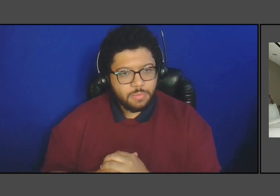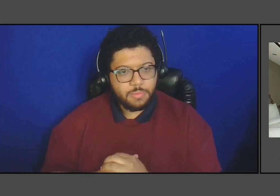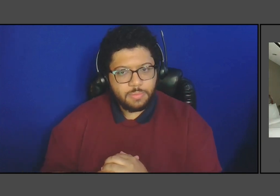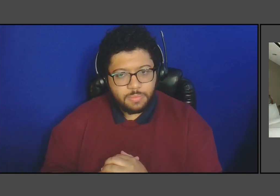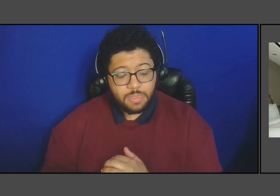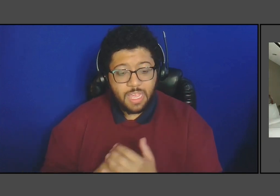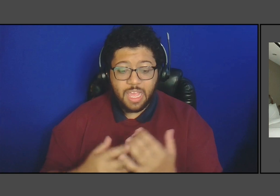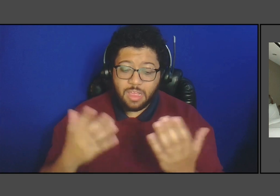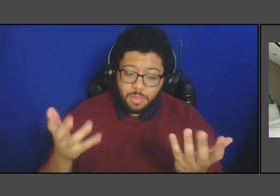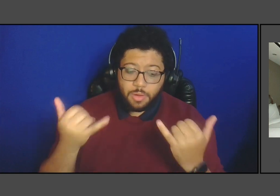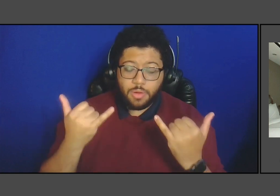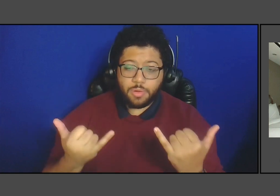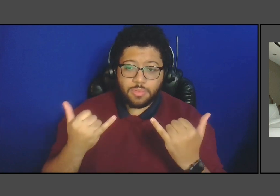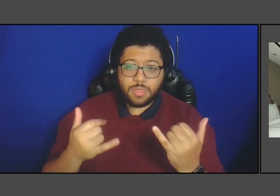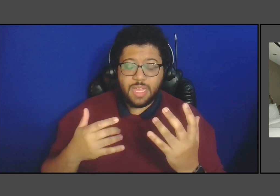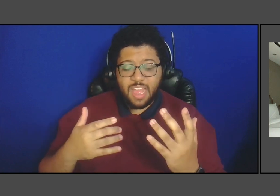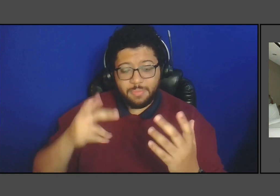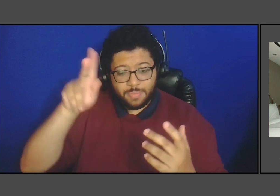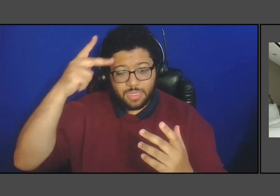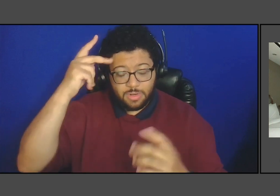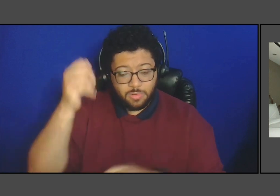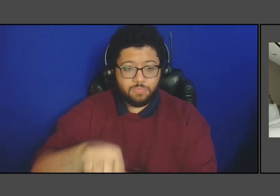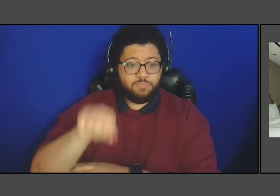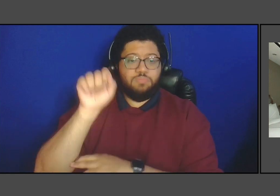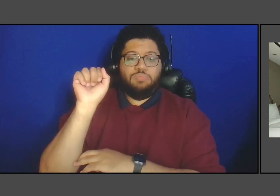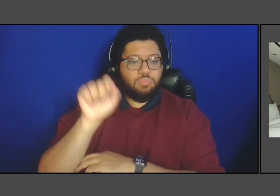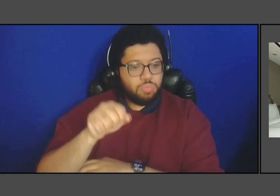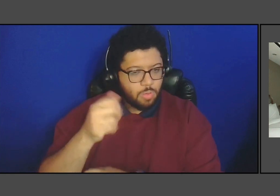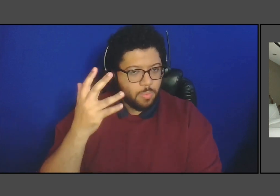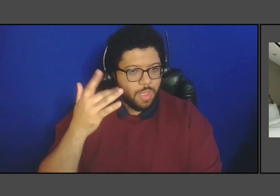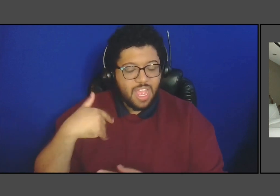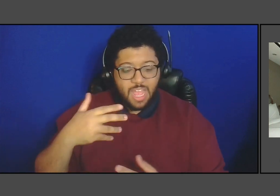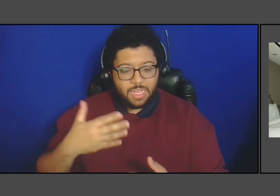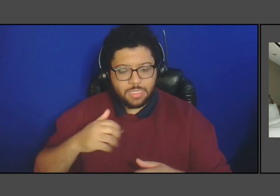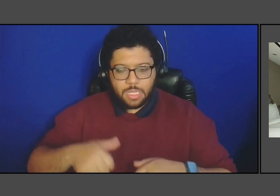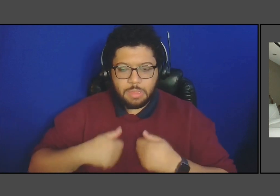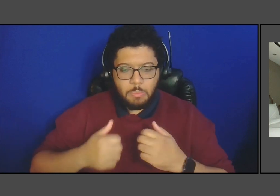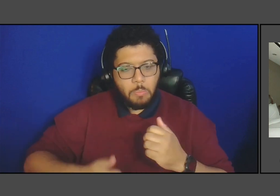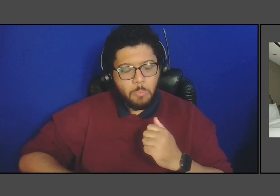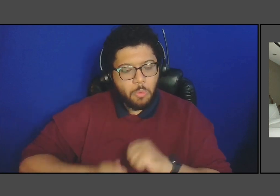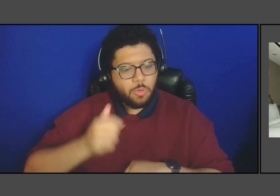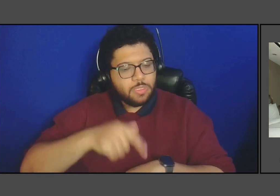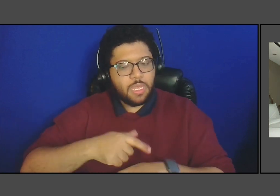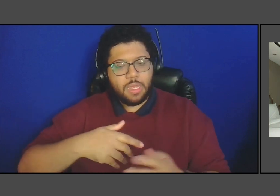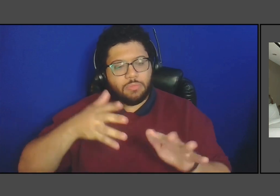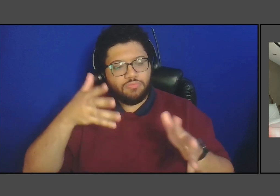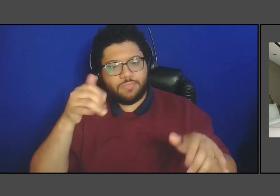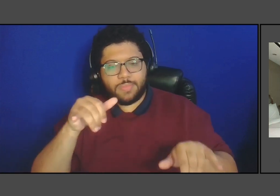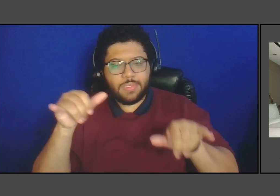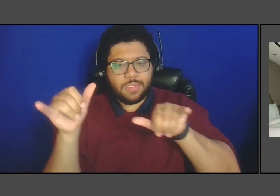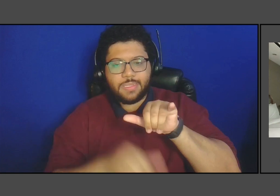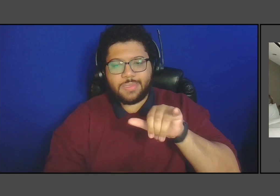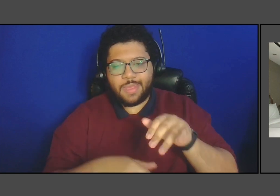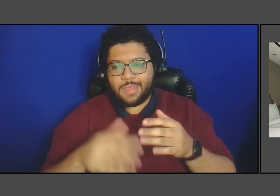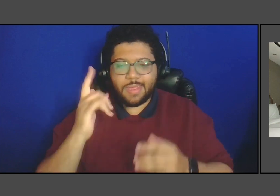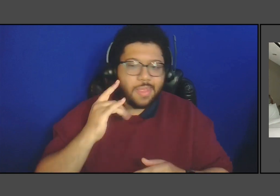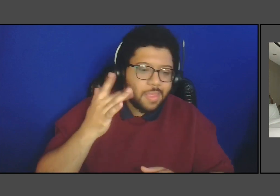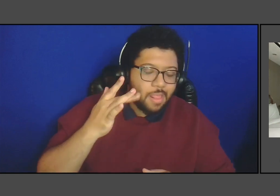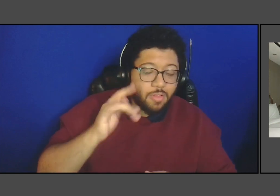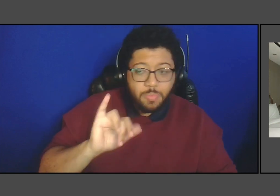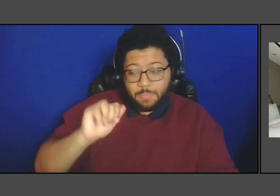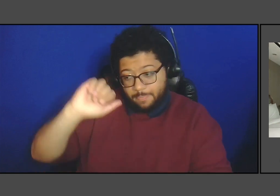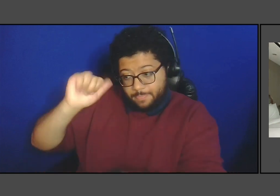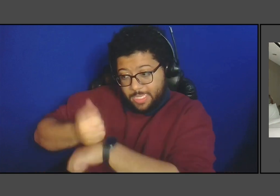political whiplash because I'm spending a lot of my time in California, but then also still based in Texas. So I go from one to the other. And